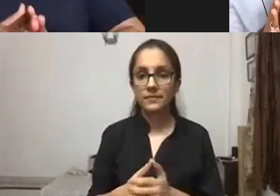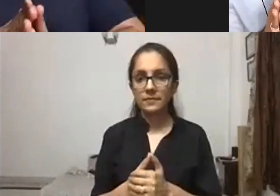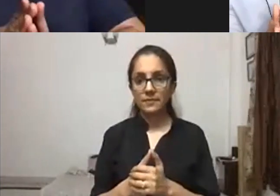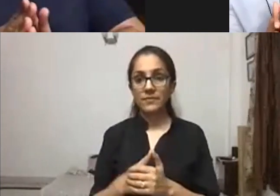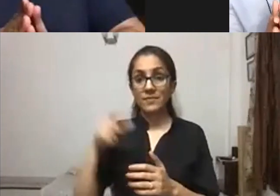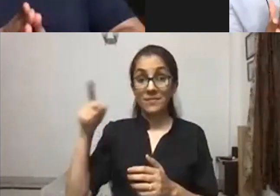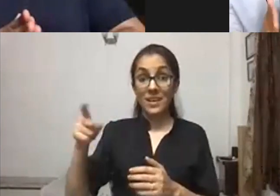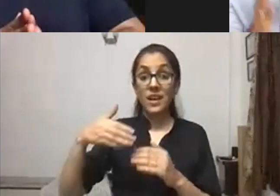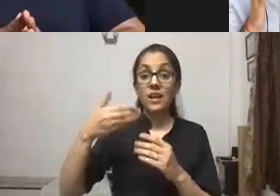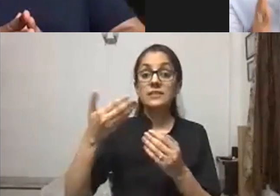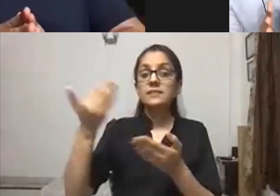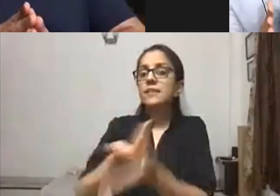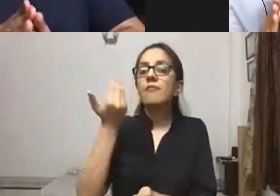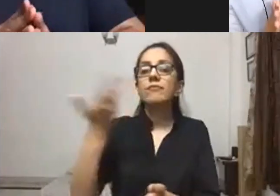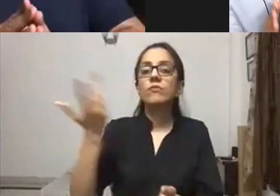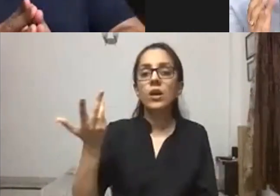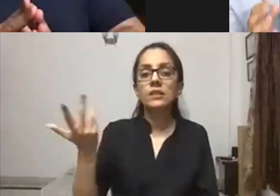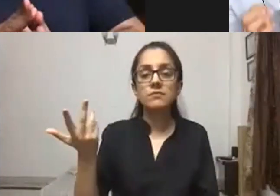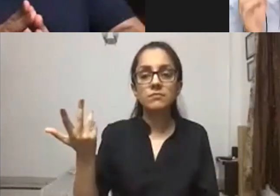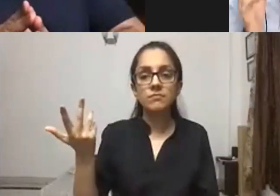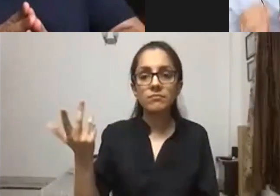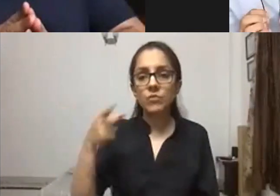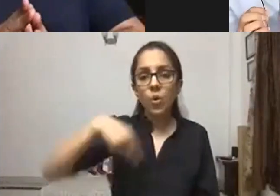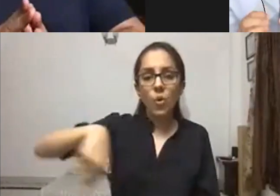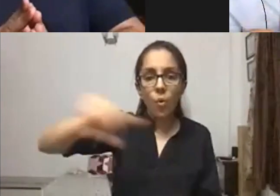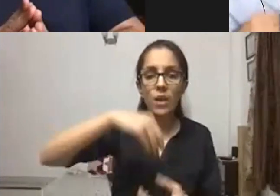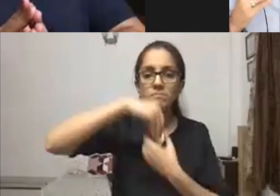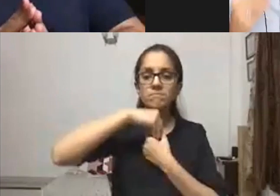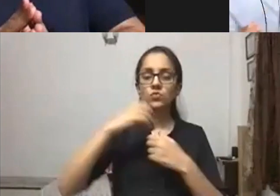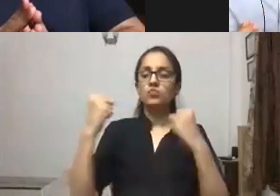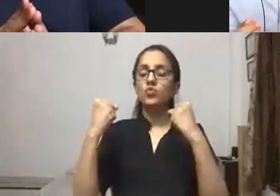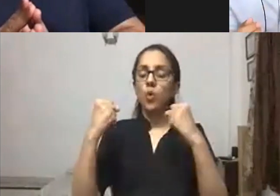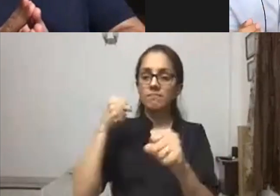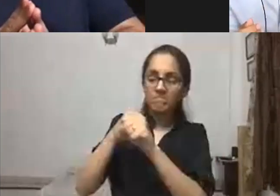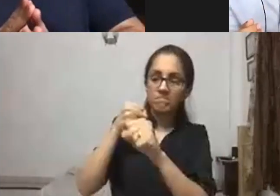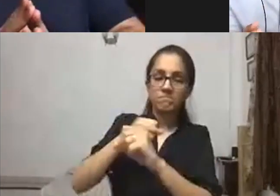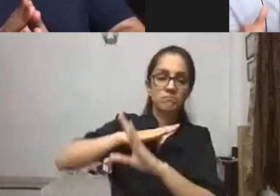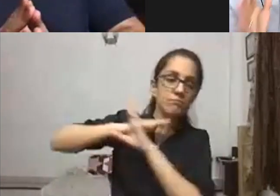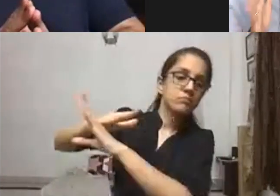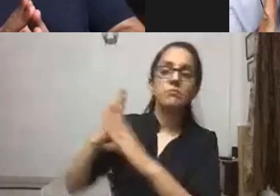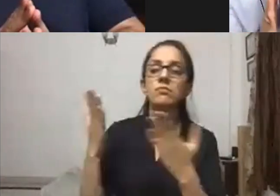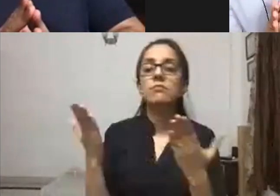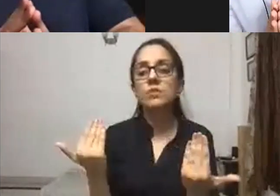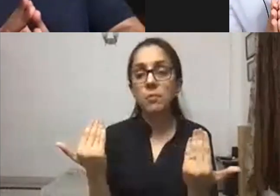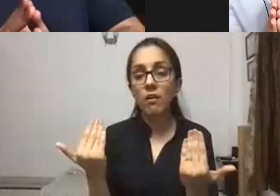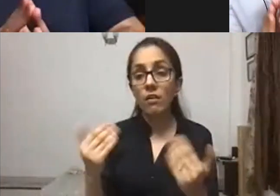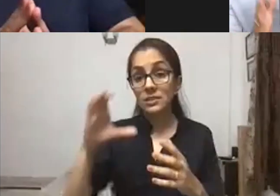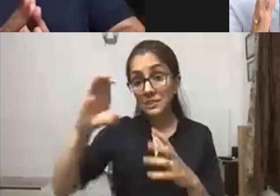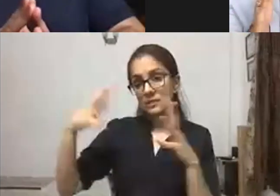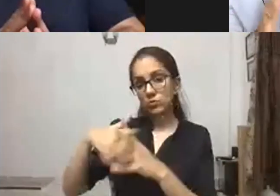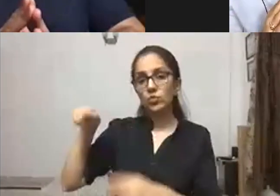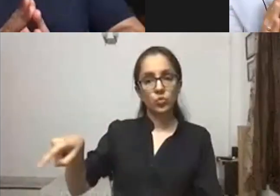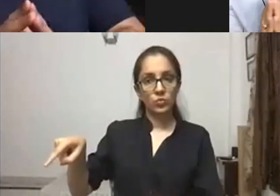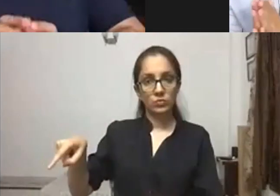What will happen is that it will only give you enough immunity to fight this infection. So Covaxin is